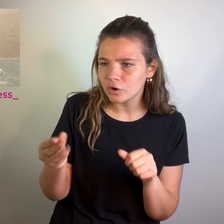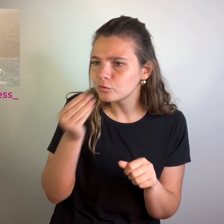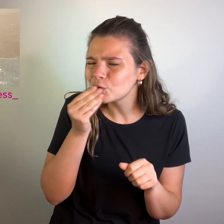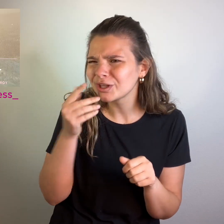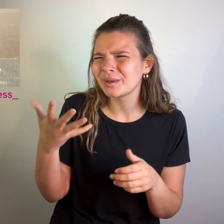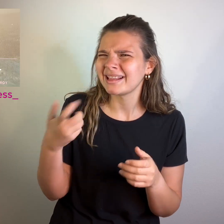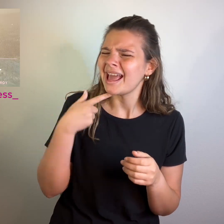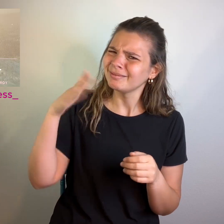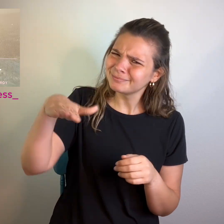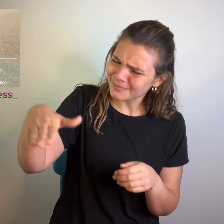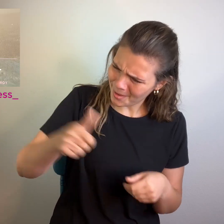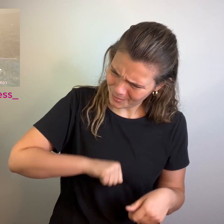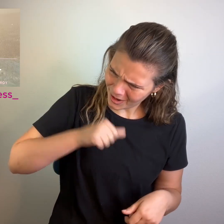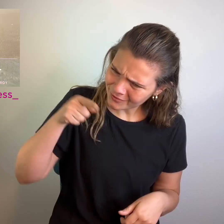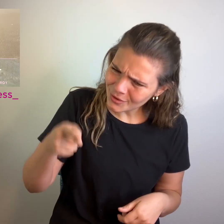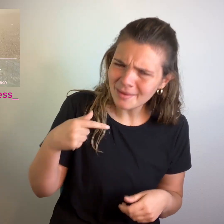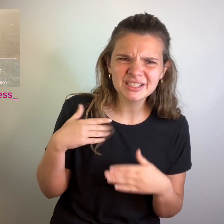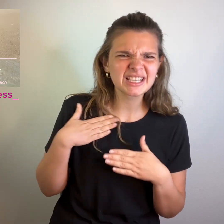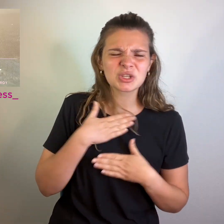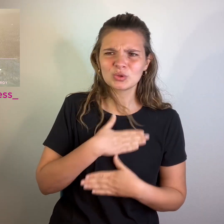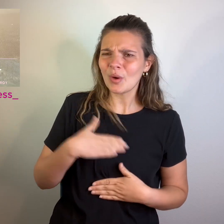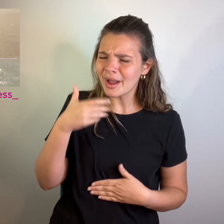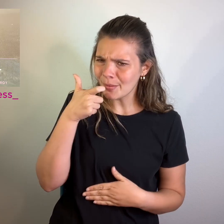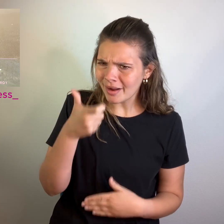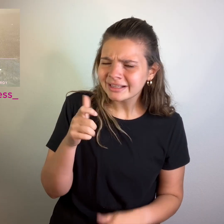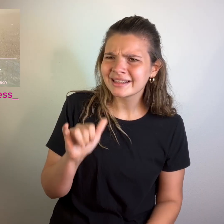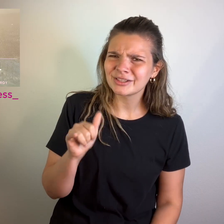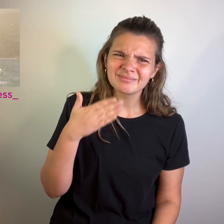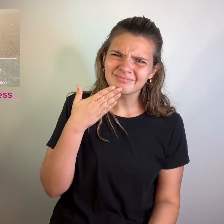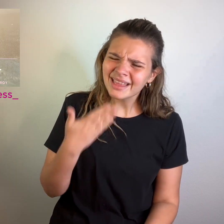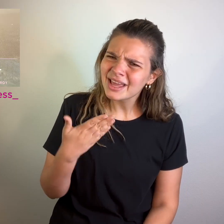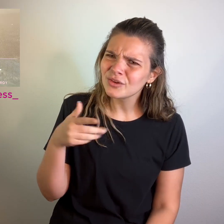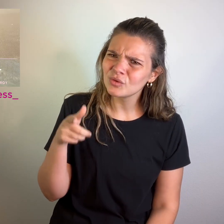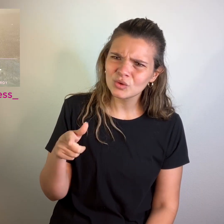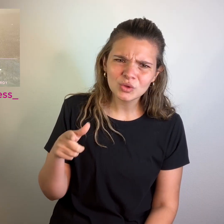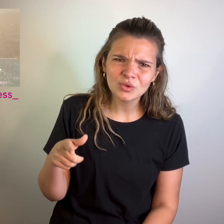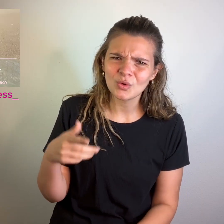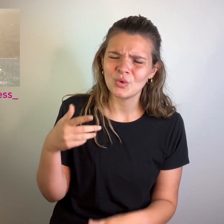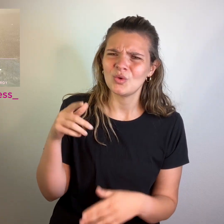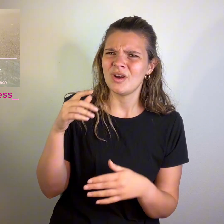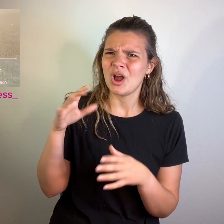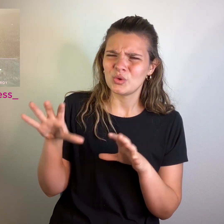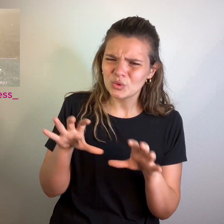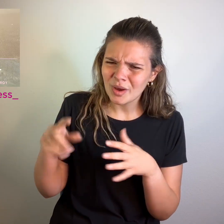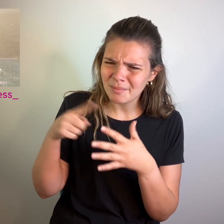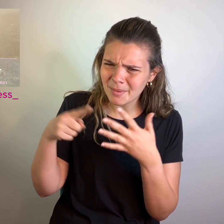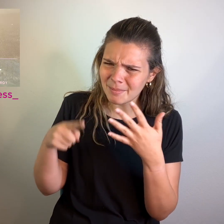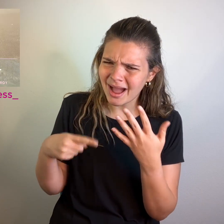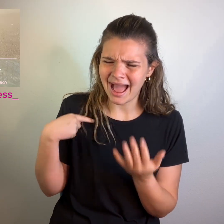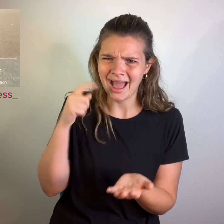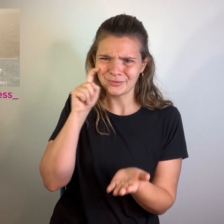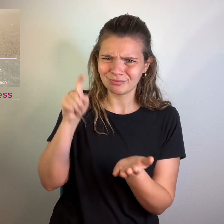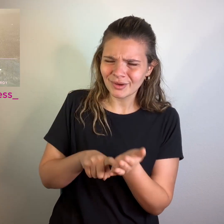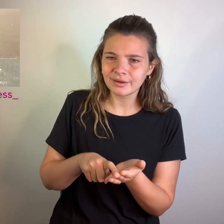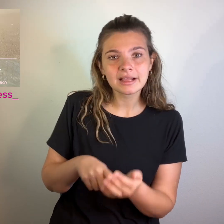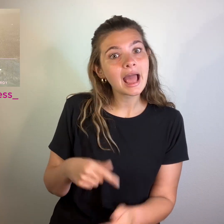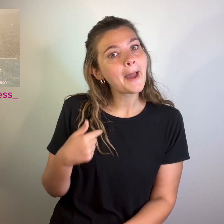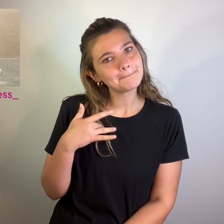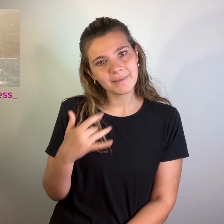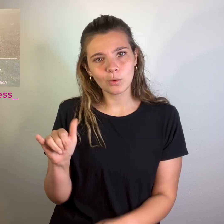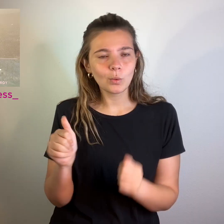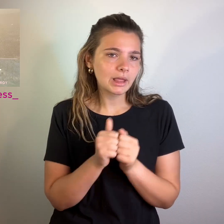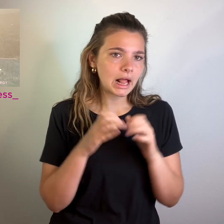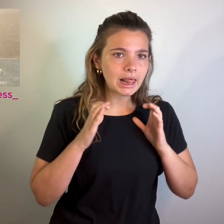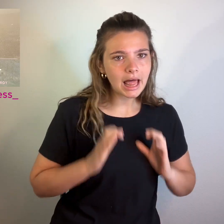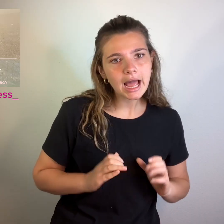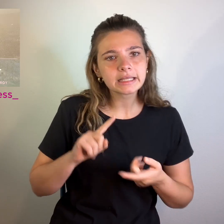you. I'm really enjoying your content. And yeah, thank you so much for all that you do. And this is something that I really try to do with my clients, with my